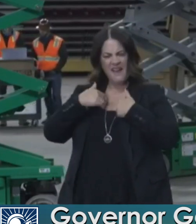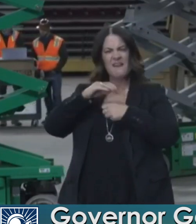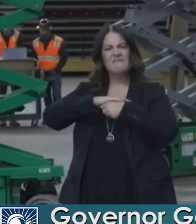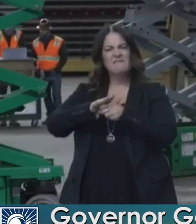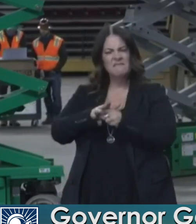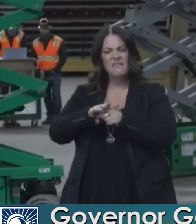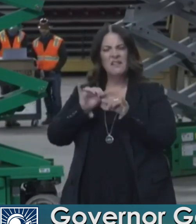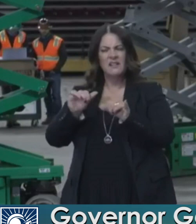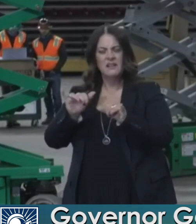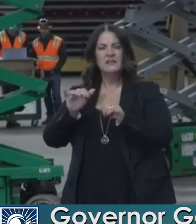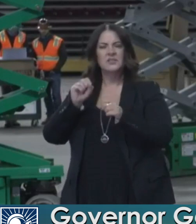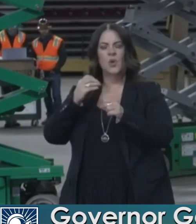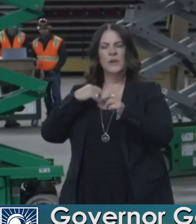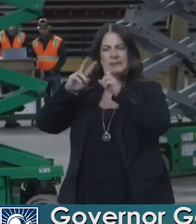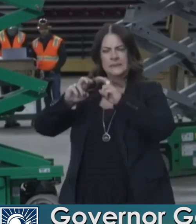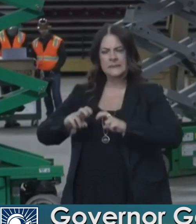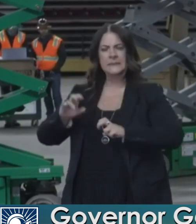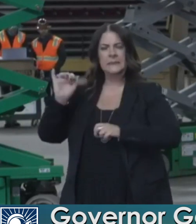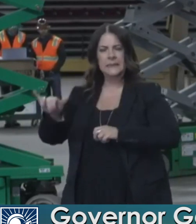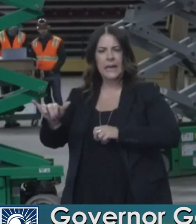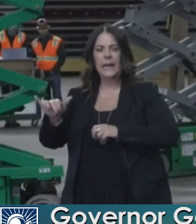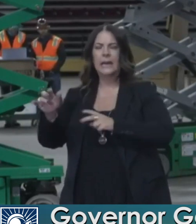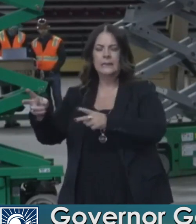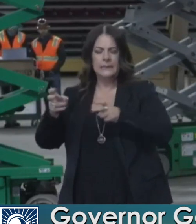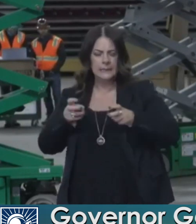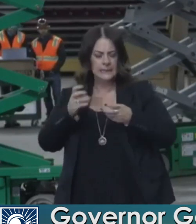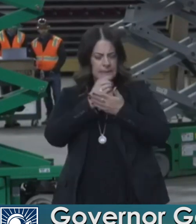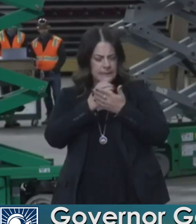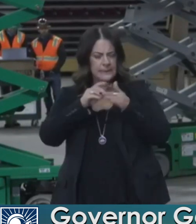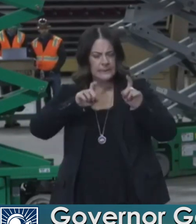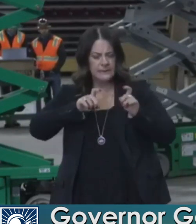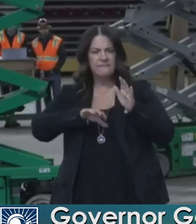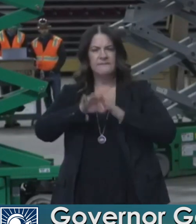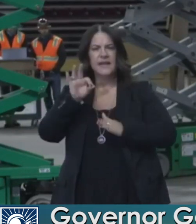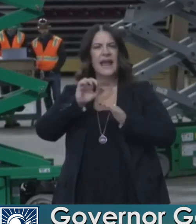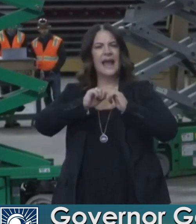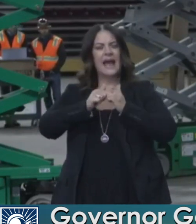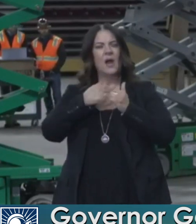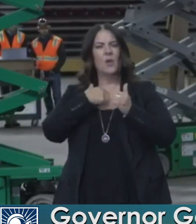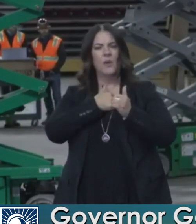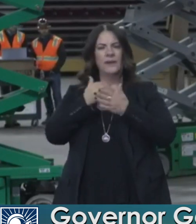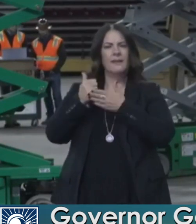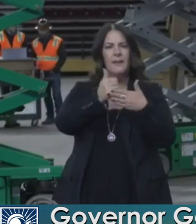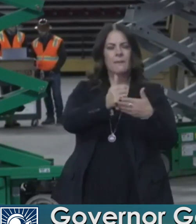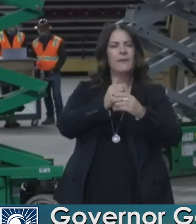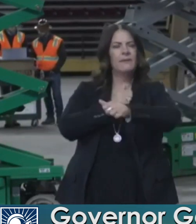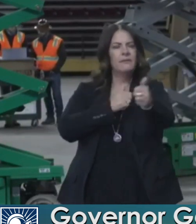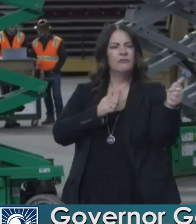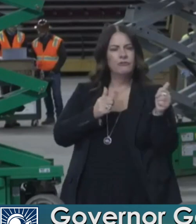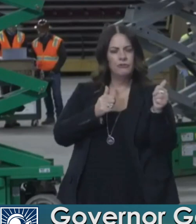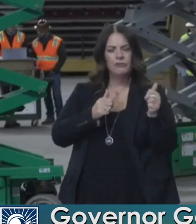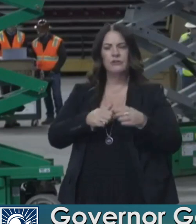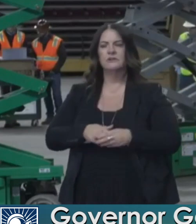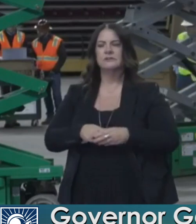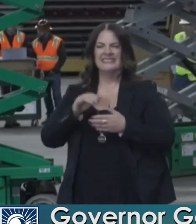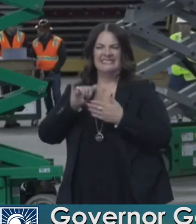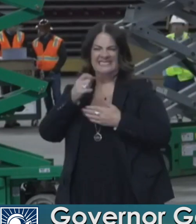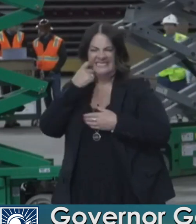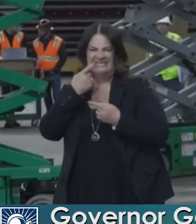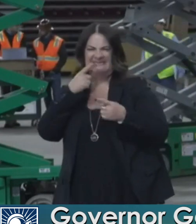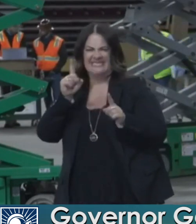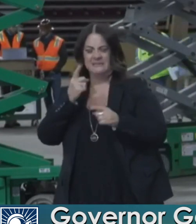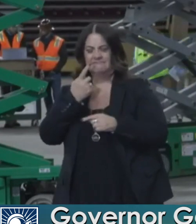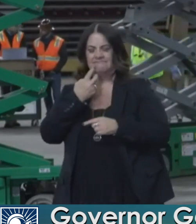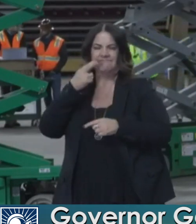testing goals. Some of those goals we revamped and announced just 48 hours ago, and this is certainly a big part of